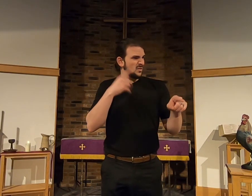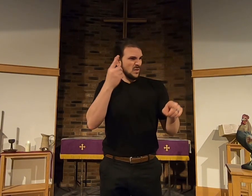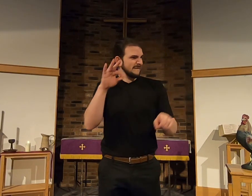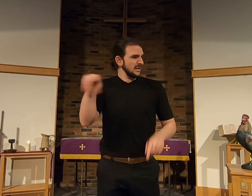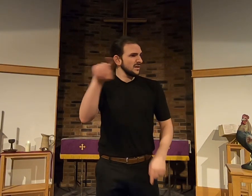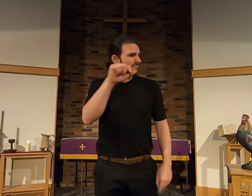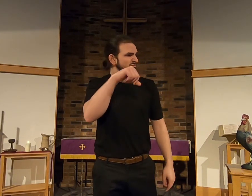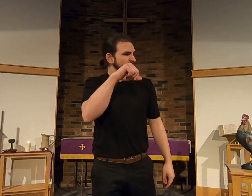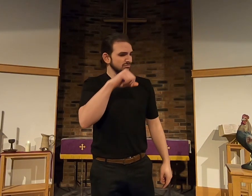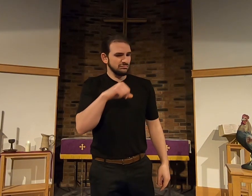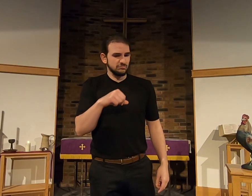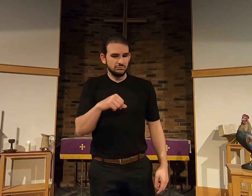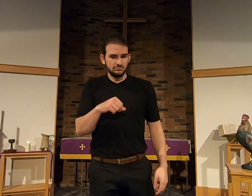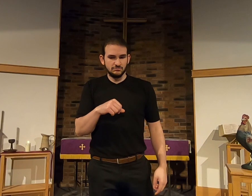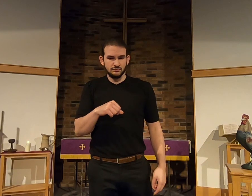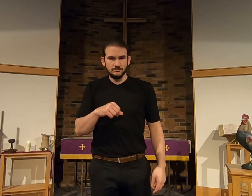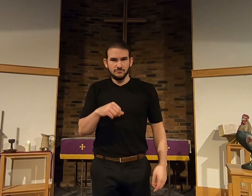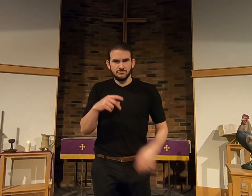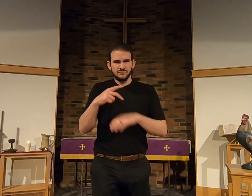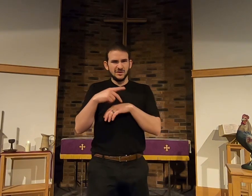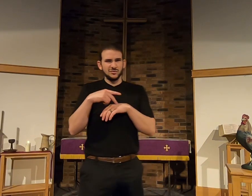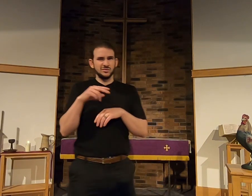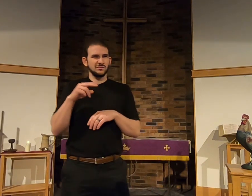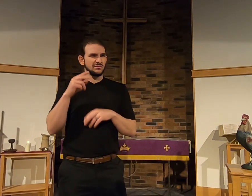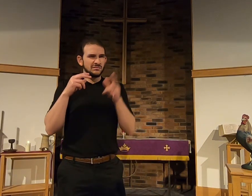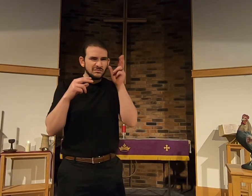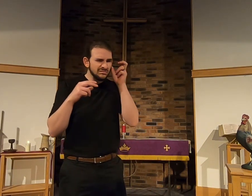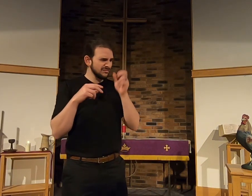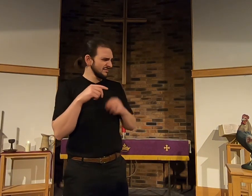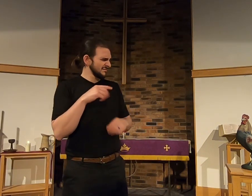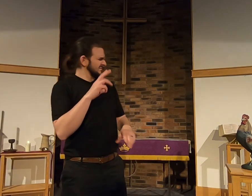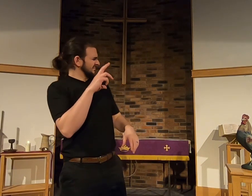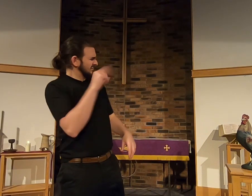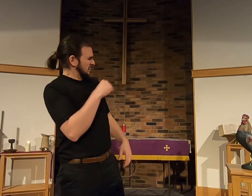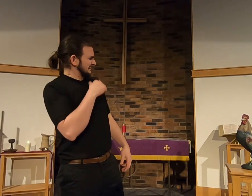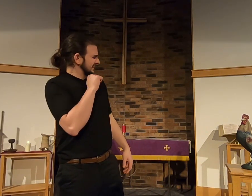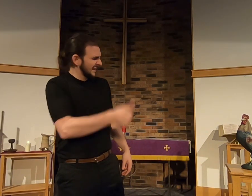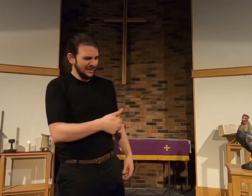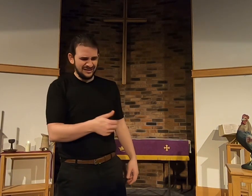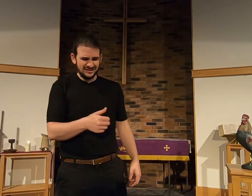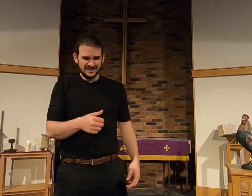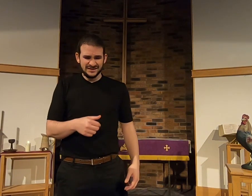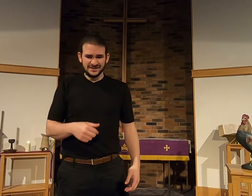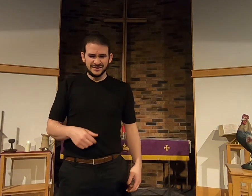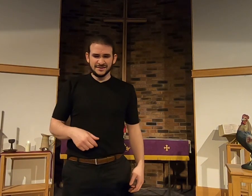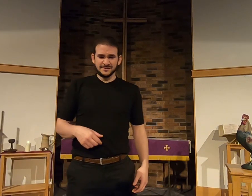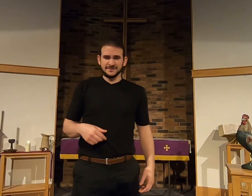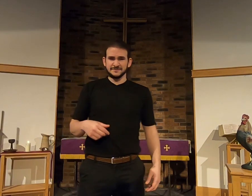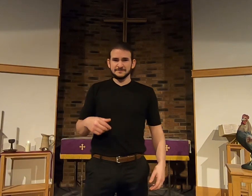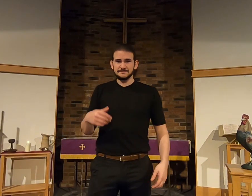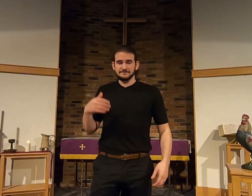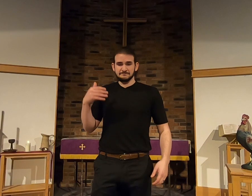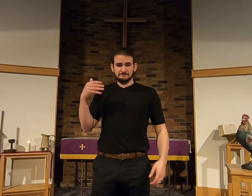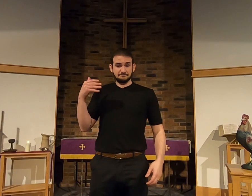"This man is one of them." "No, I am not," Peter replied.